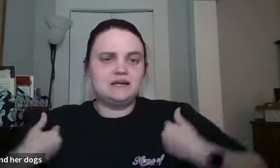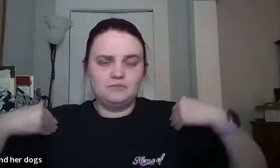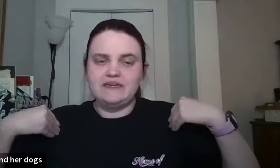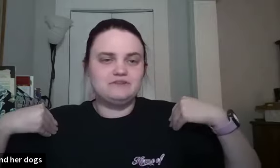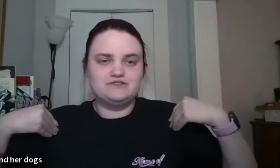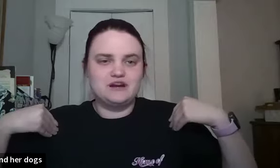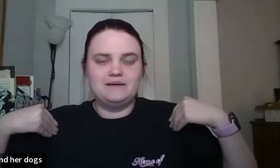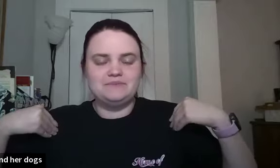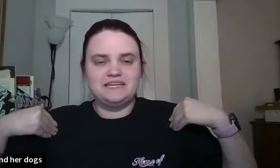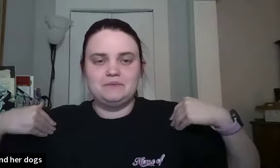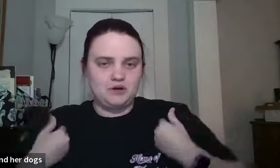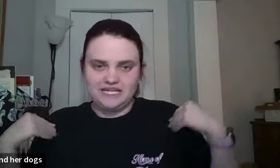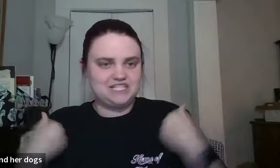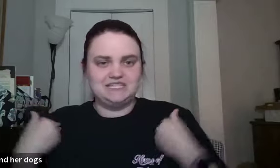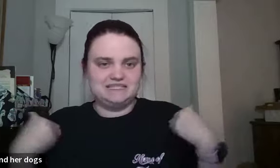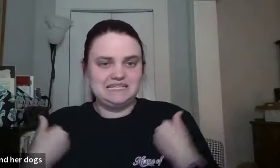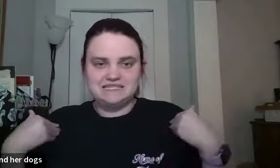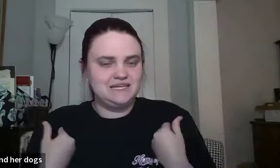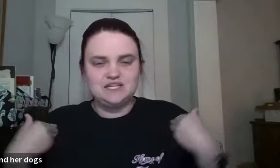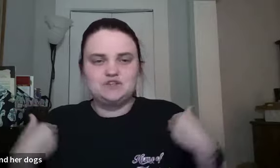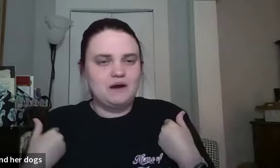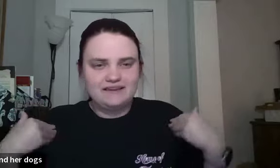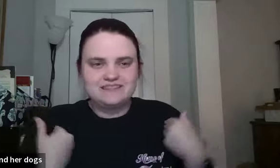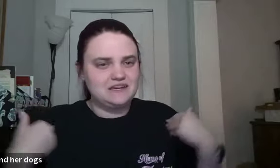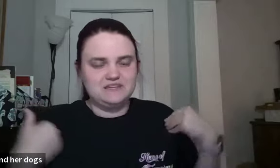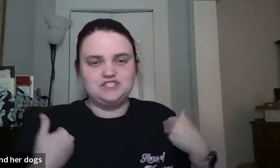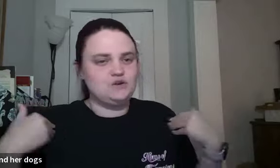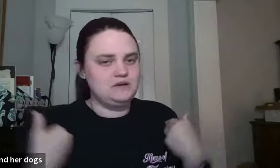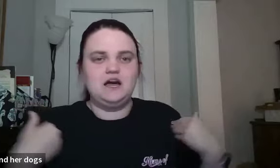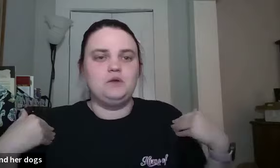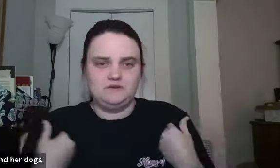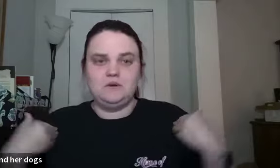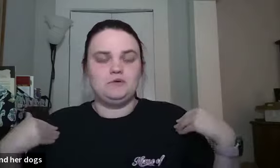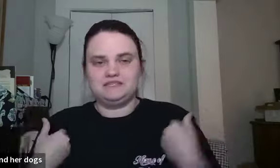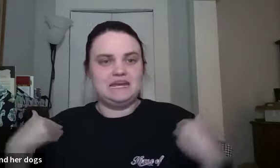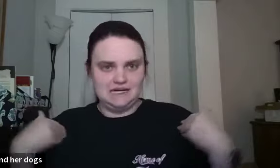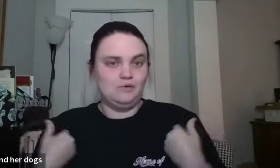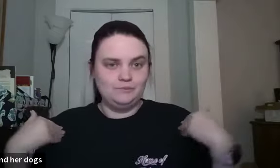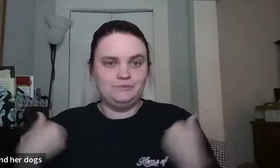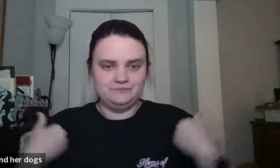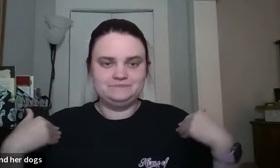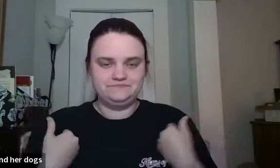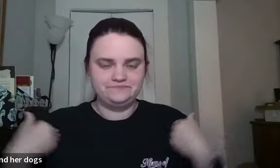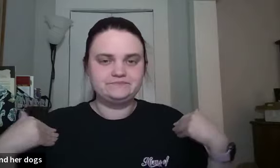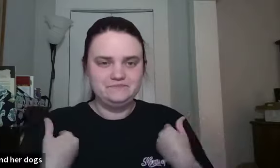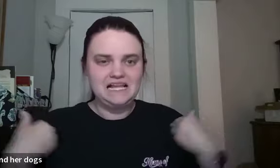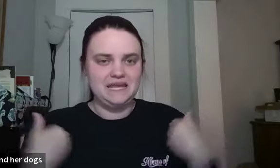animal, whenever they're trying to imitate a bird, it just does this. So I like to think of this just always helping remember it's an animal.